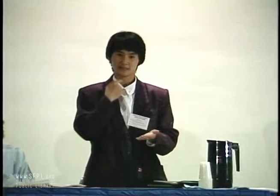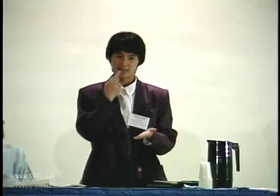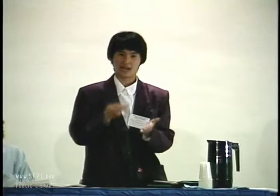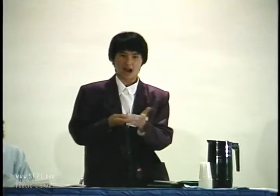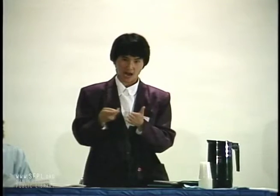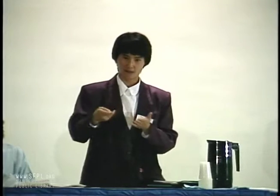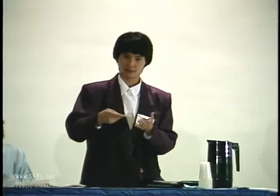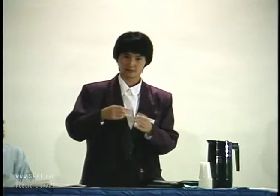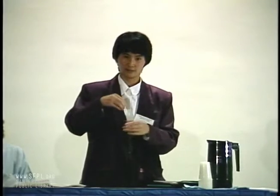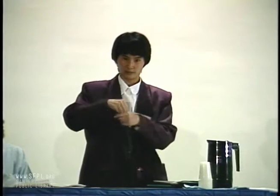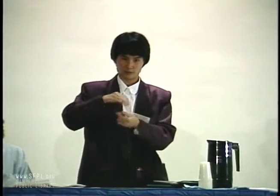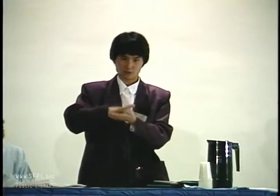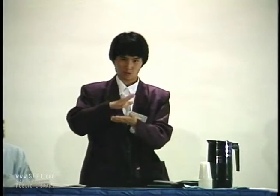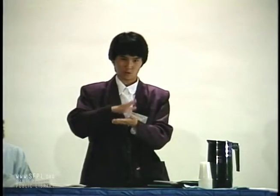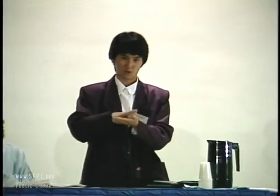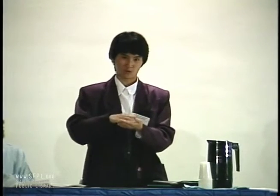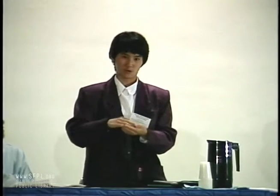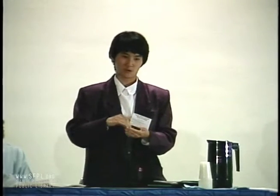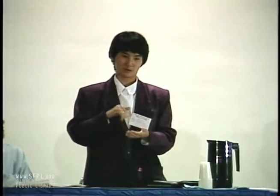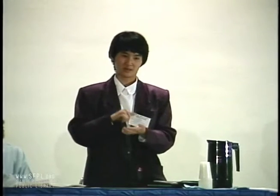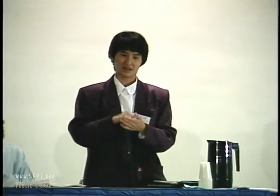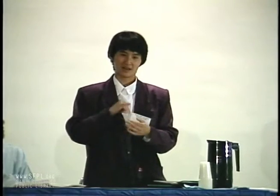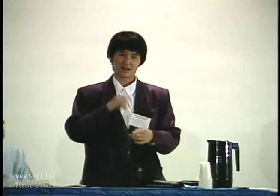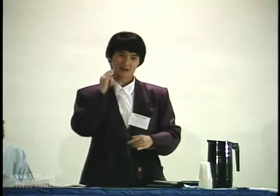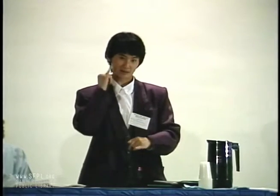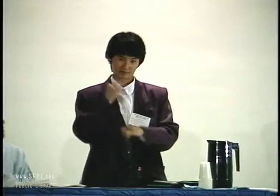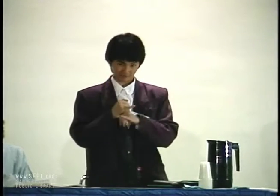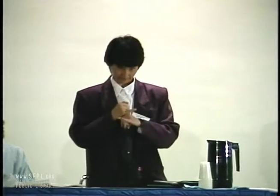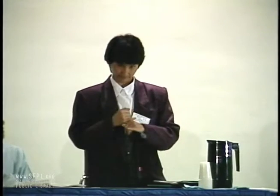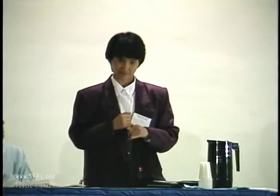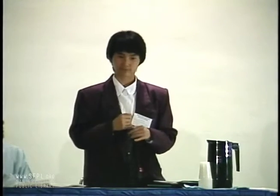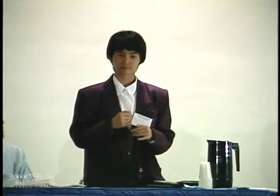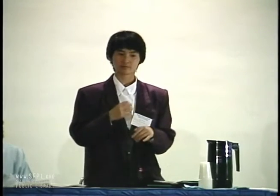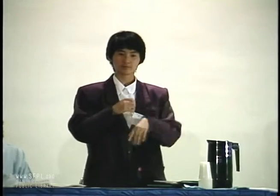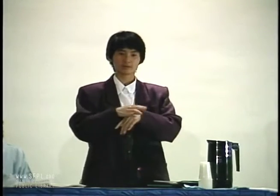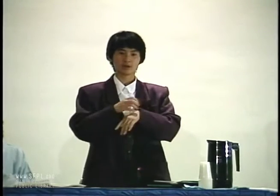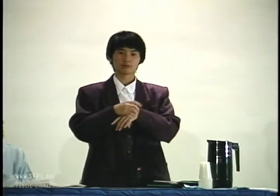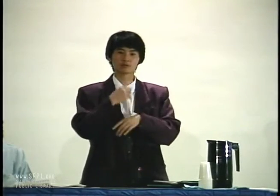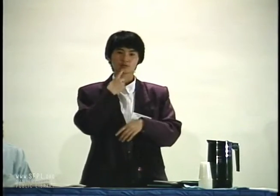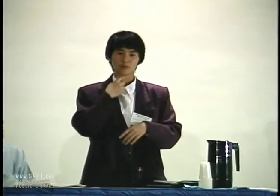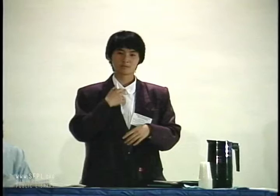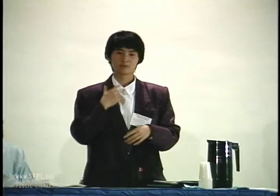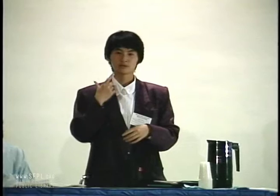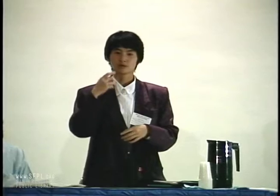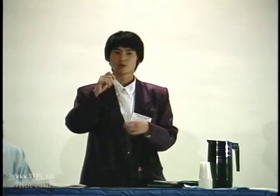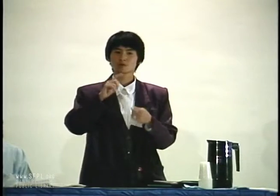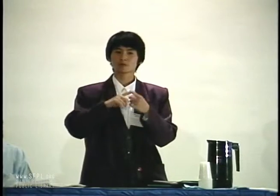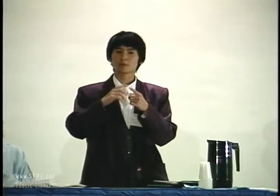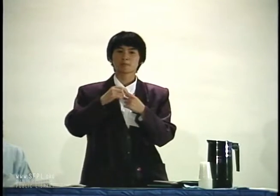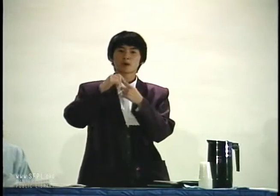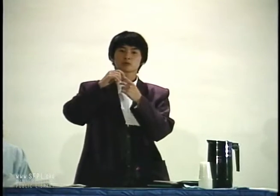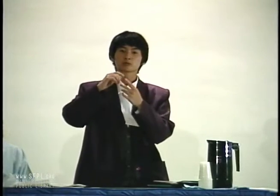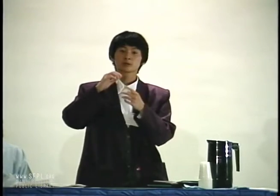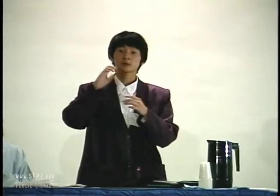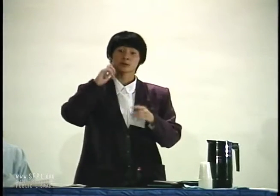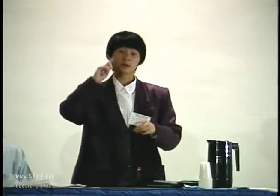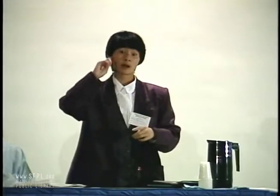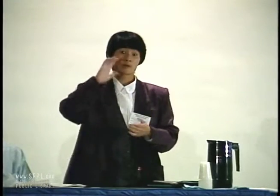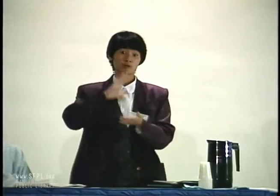But I felt that we should tell the people at the school that I was hearing impaired and be honest about that. So